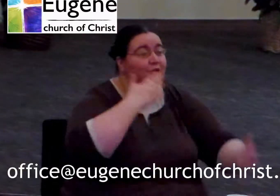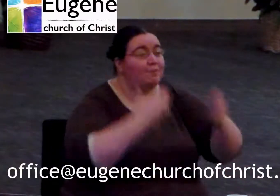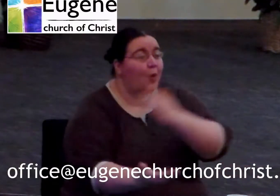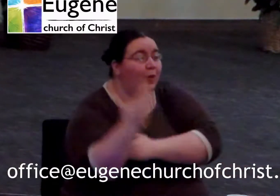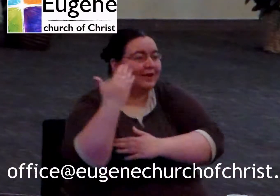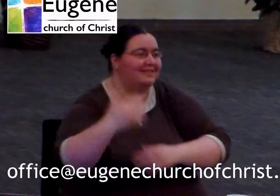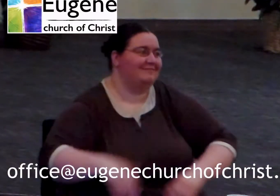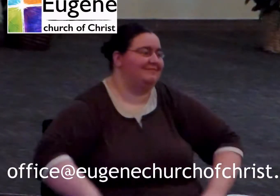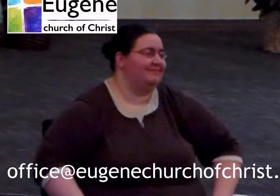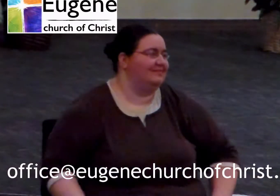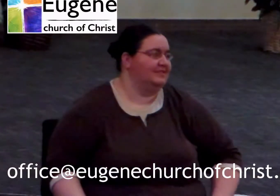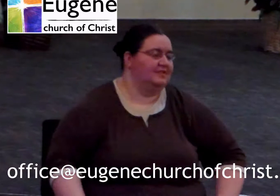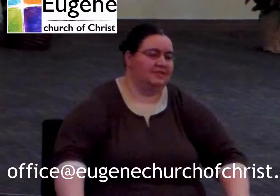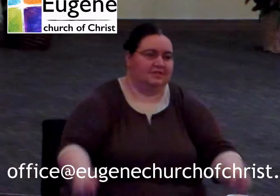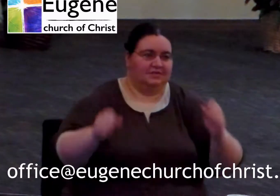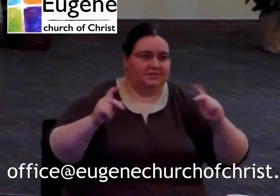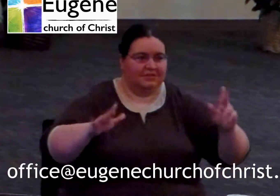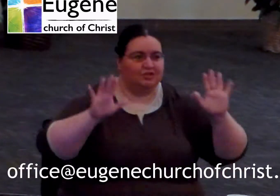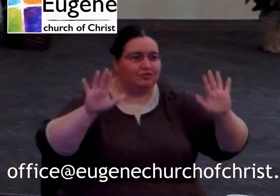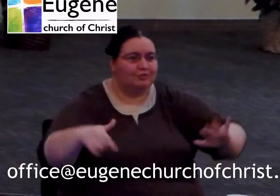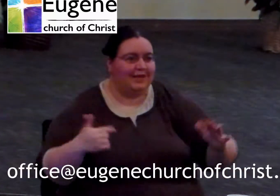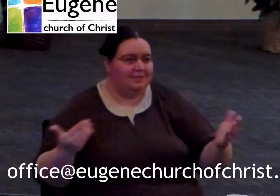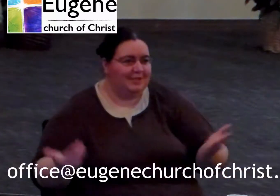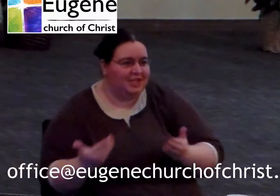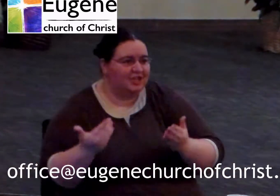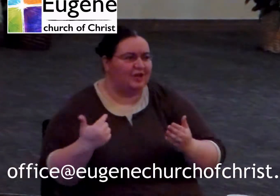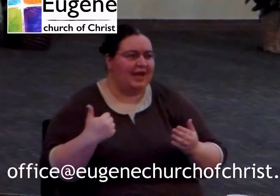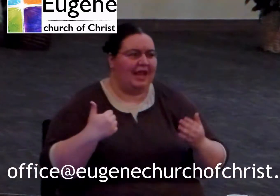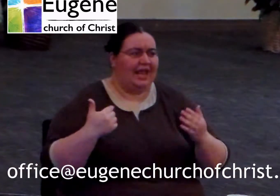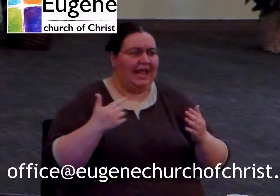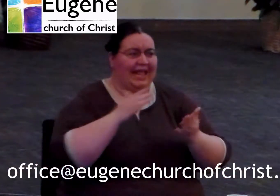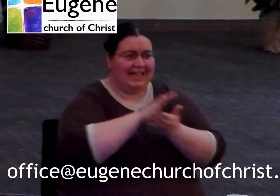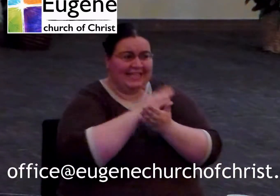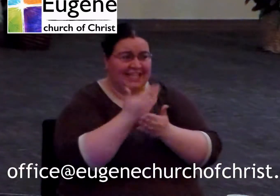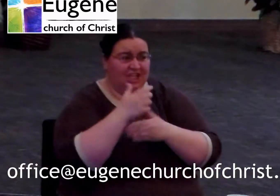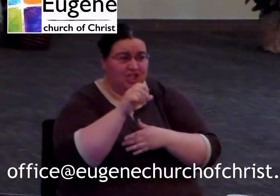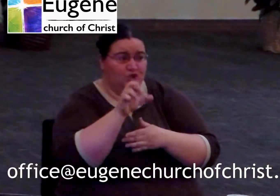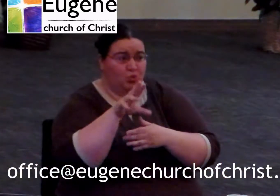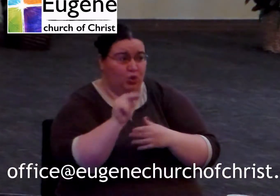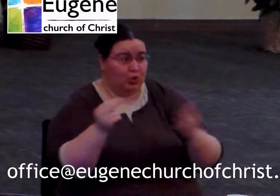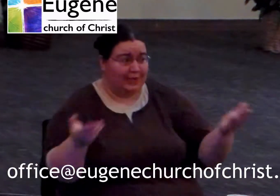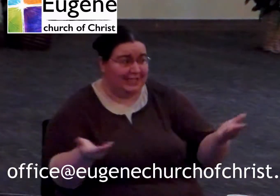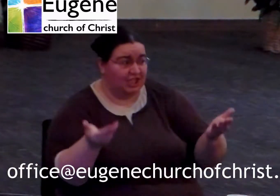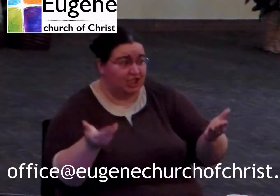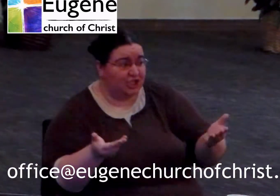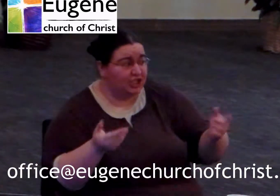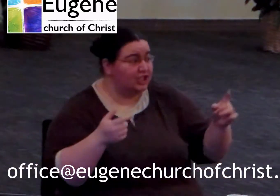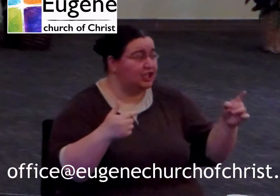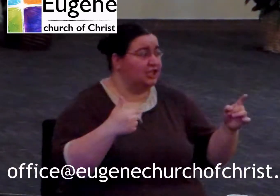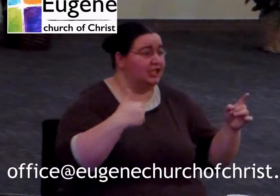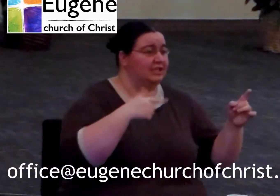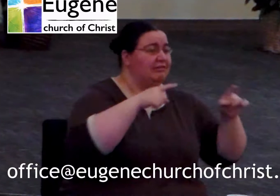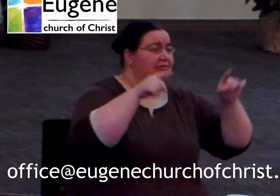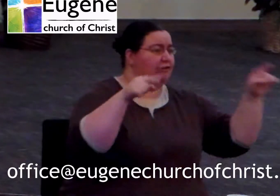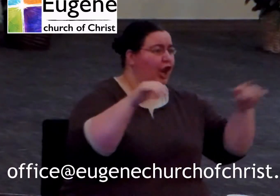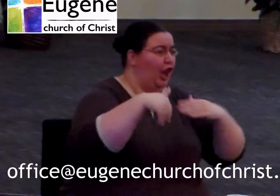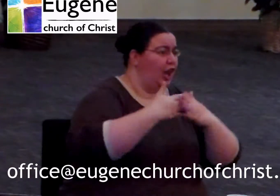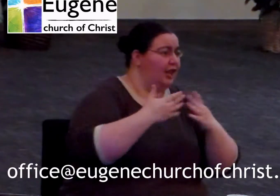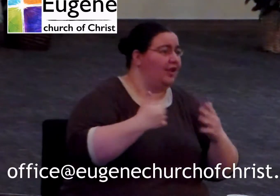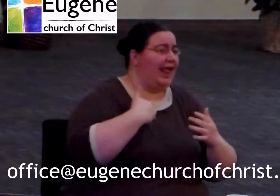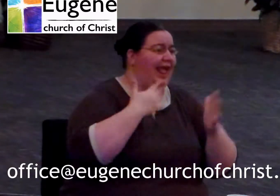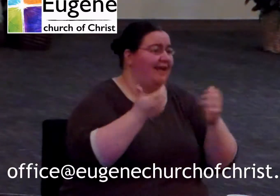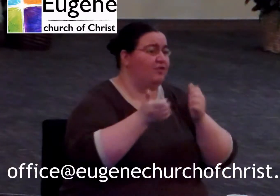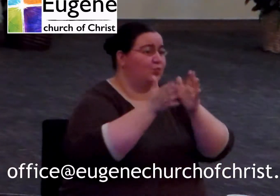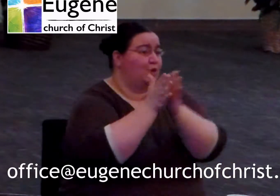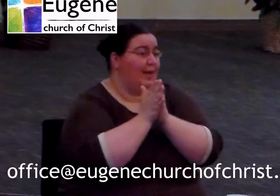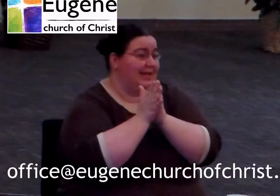others that I replay a video that we showed with my middle son and his cousin Anna.